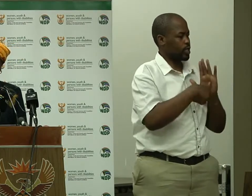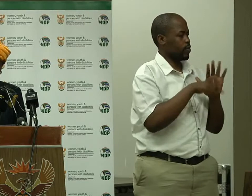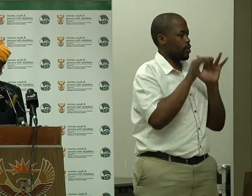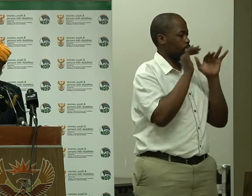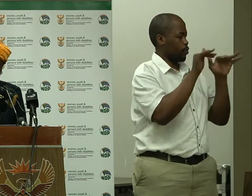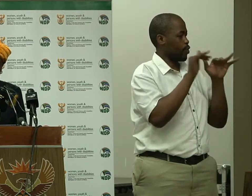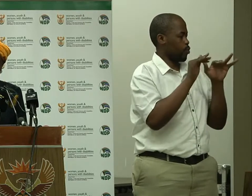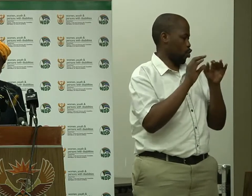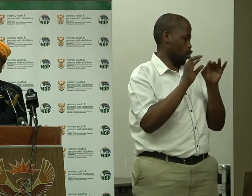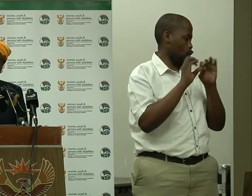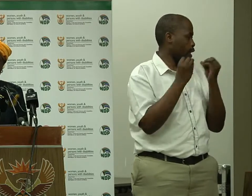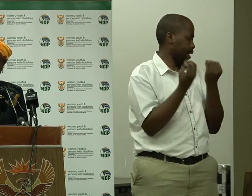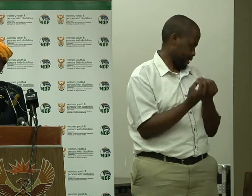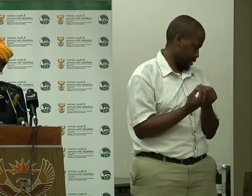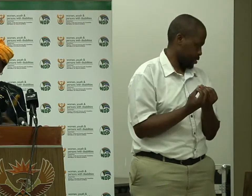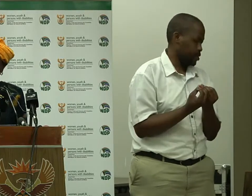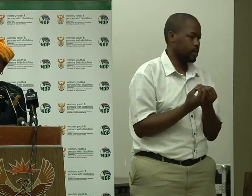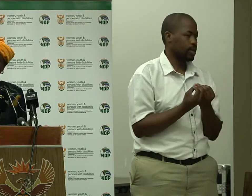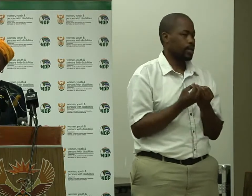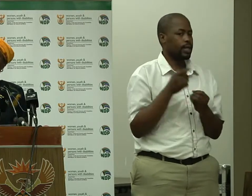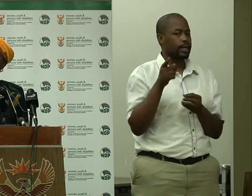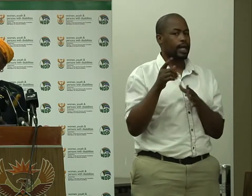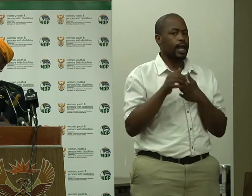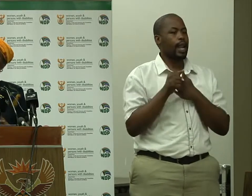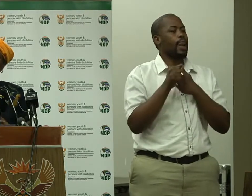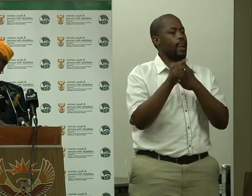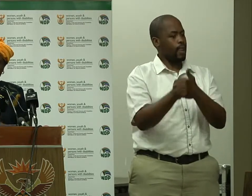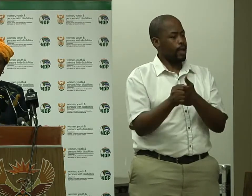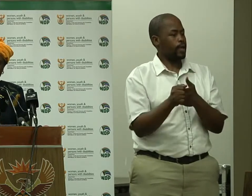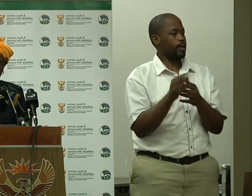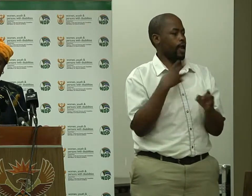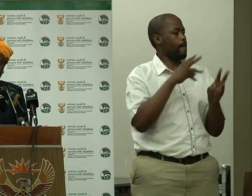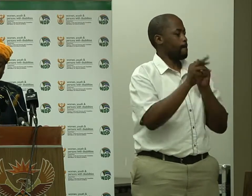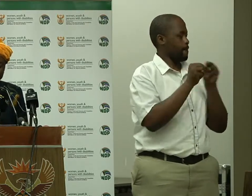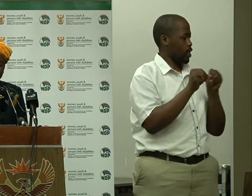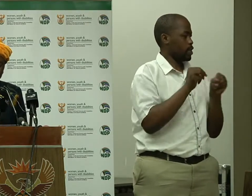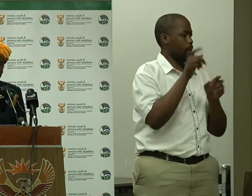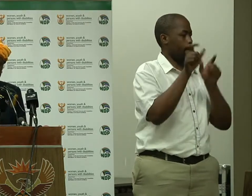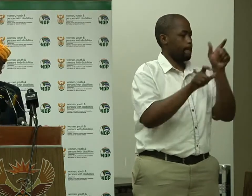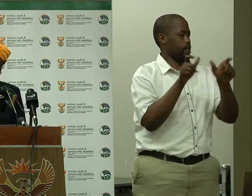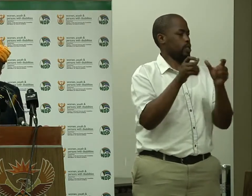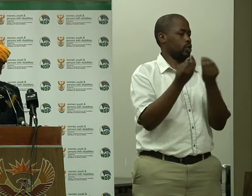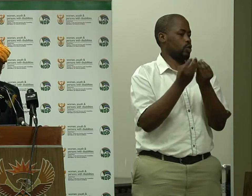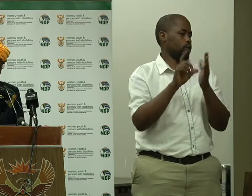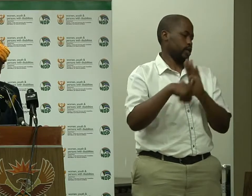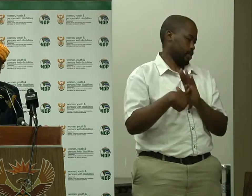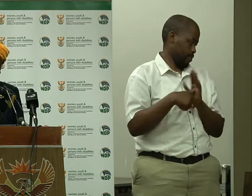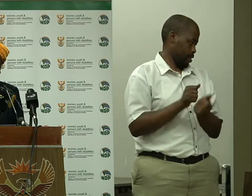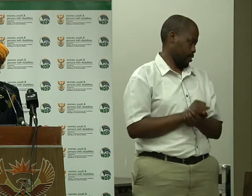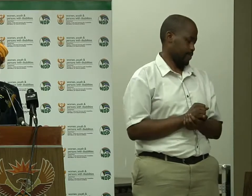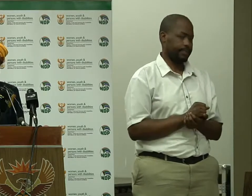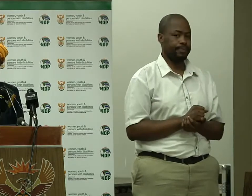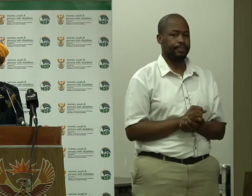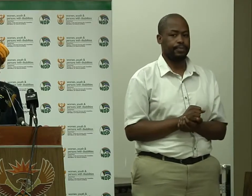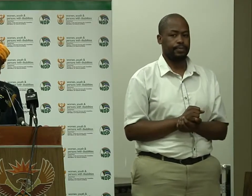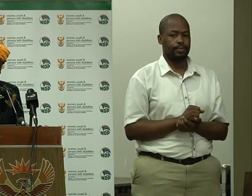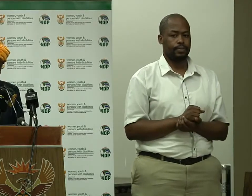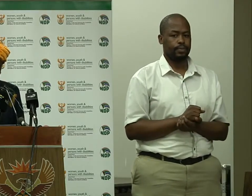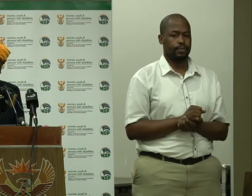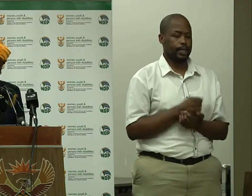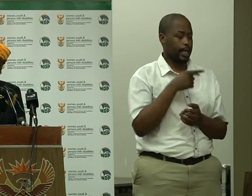people organizations, that are run and managed by persons with disabilities.